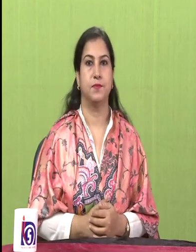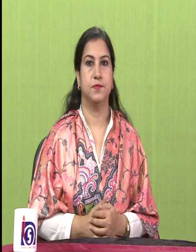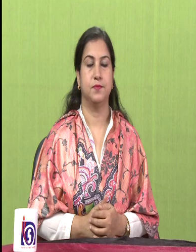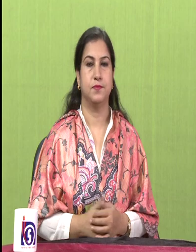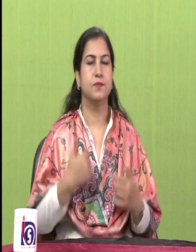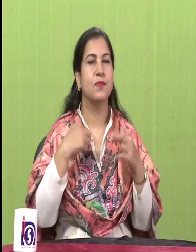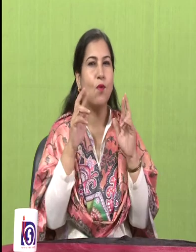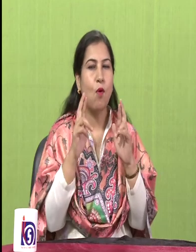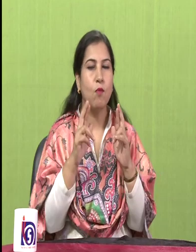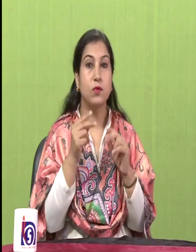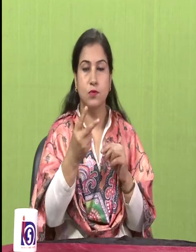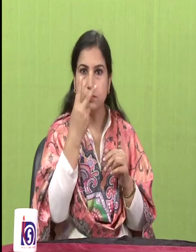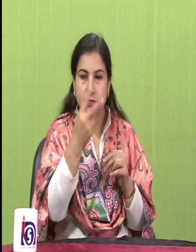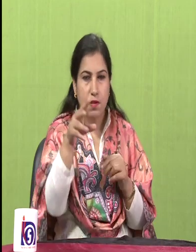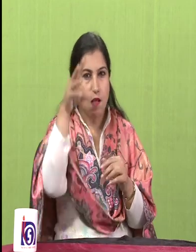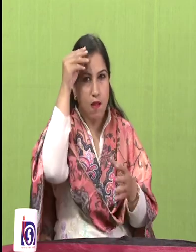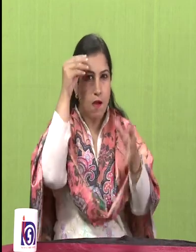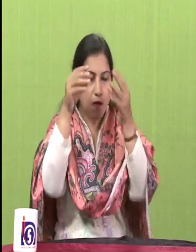I hope you liked watching this video.